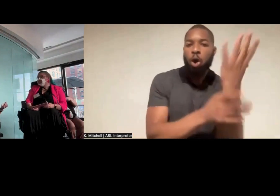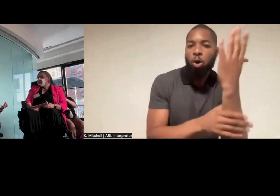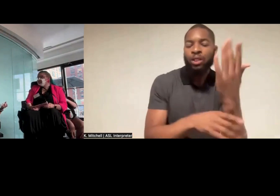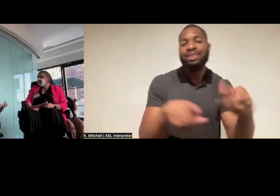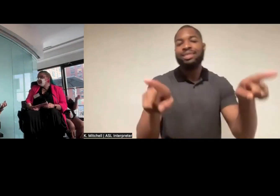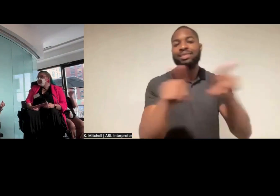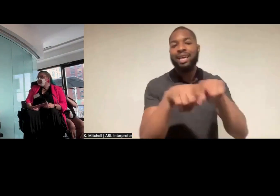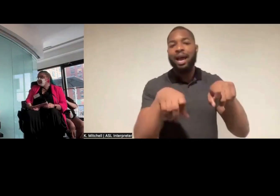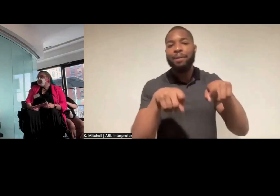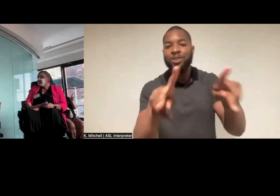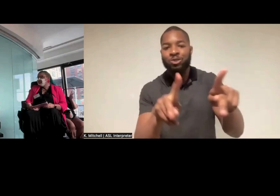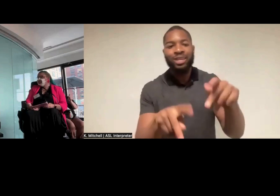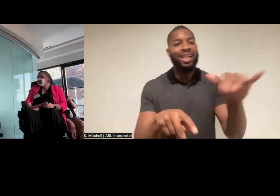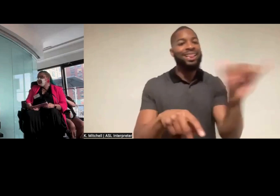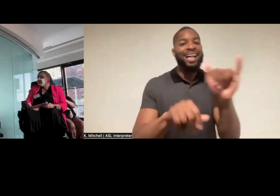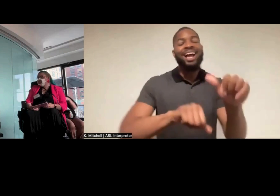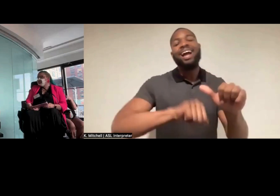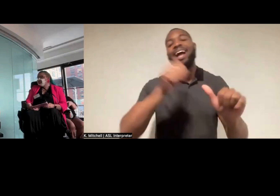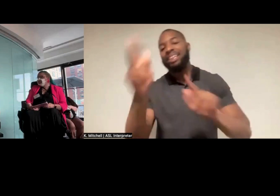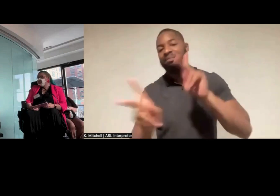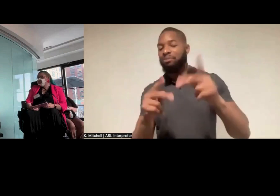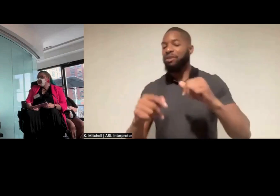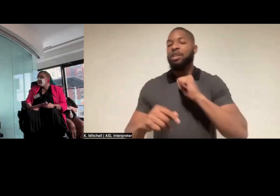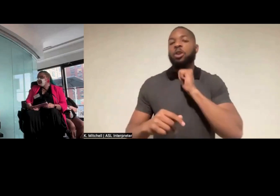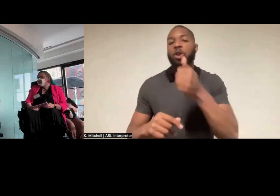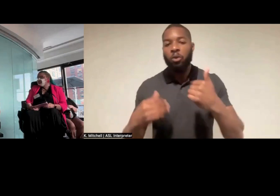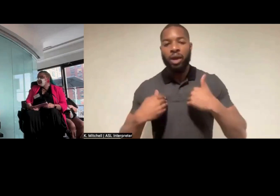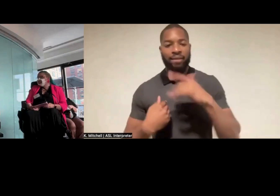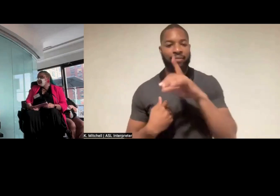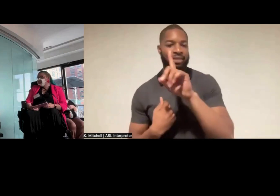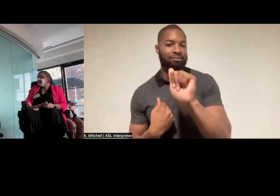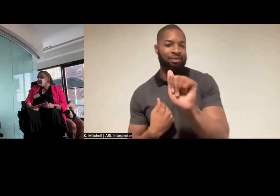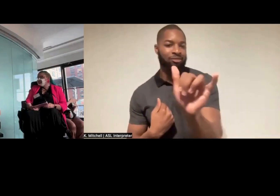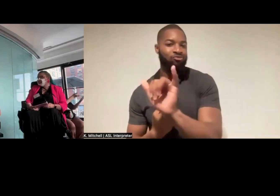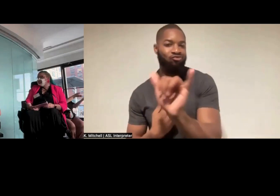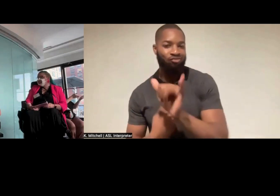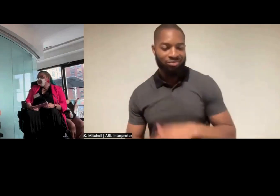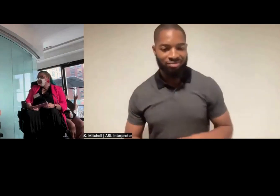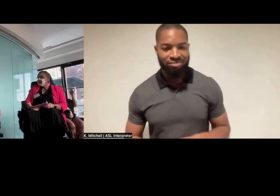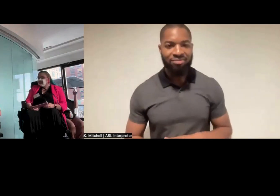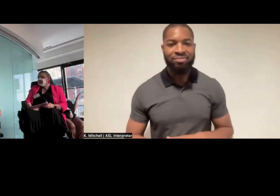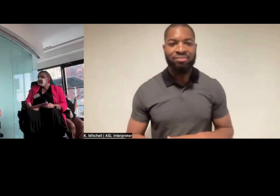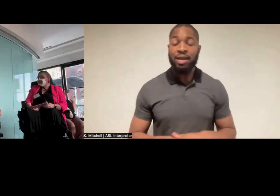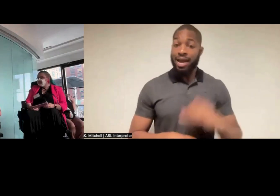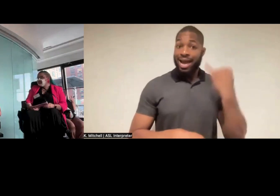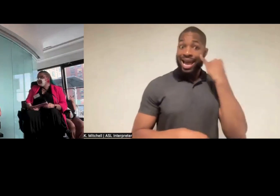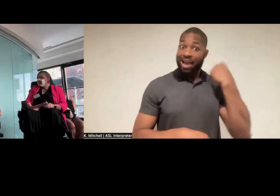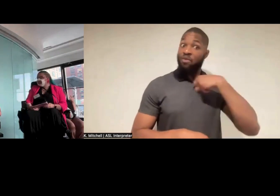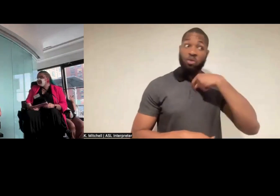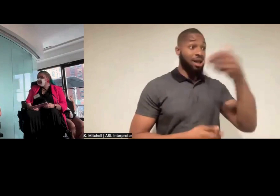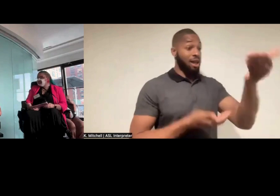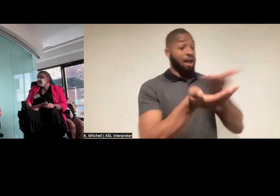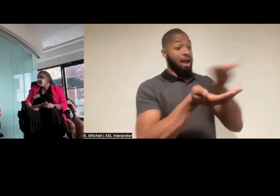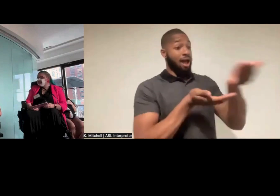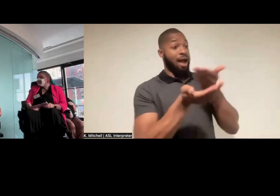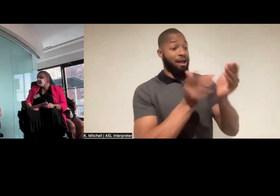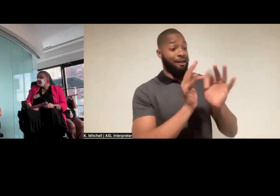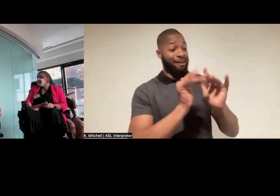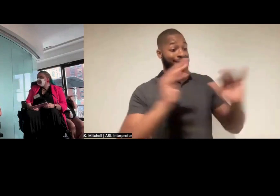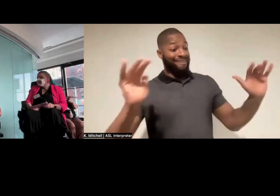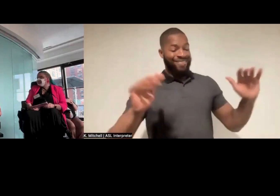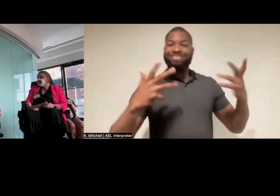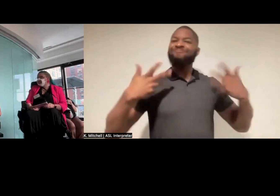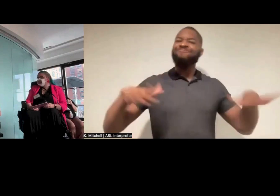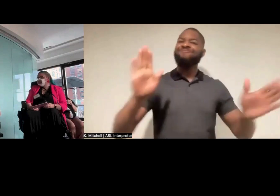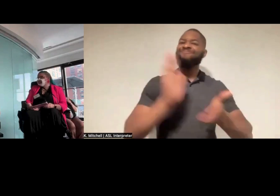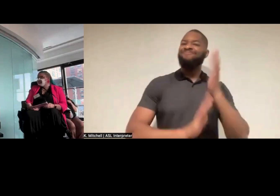as well. So it does not stop with just, oh goodness, we diversified ourselves, we put somebody in there. No,